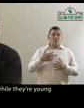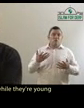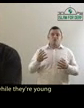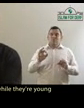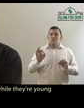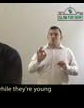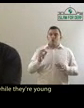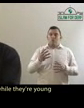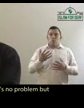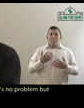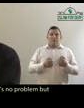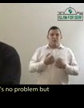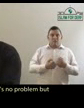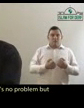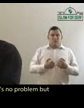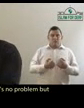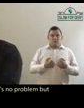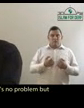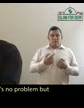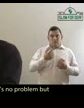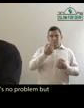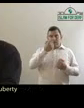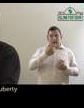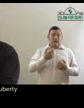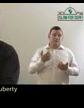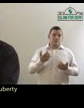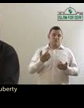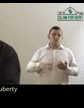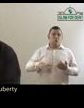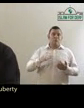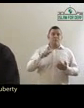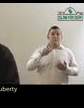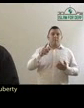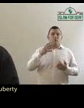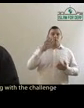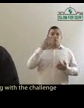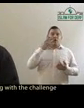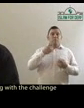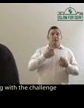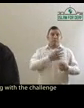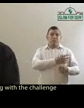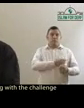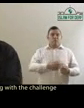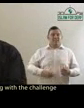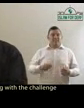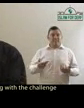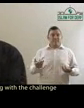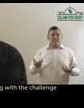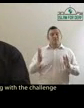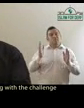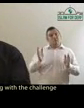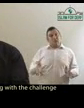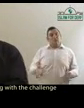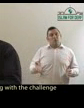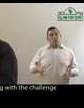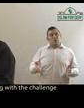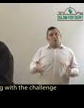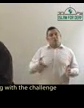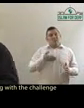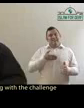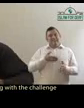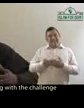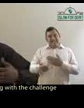no milk, while they're young, you can grow them up, no problem. But once they reach the age of puberty, now you have to start dealing